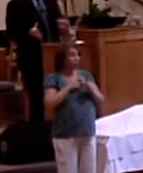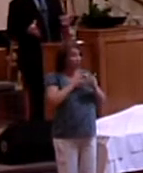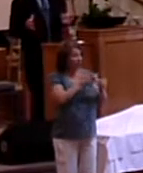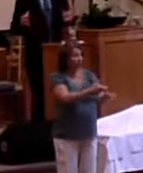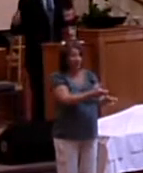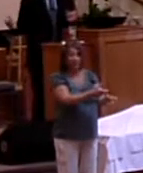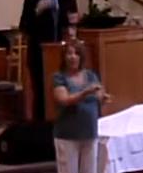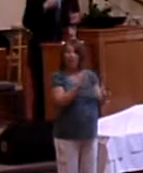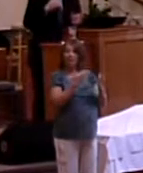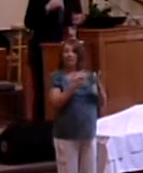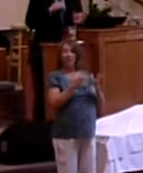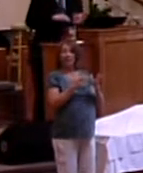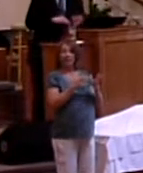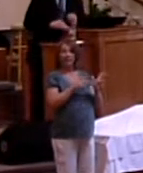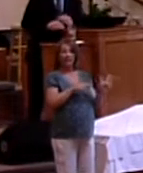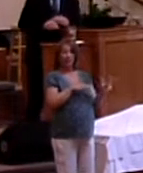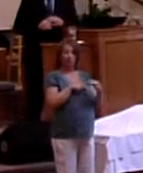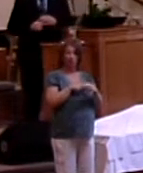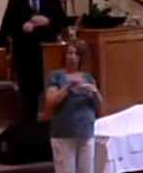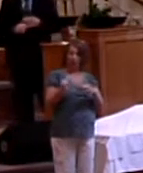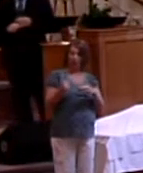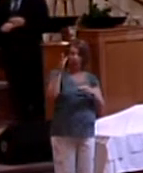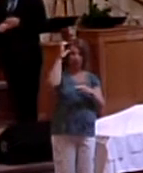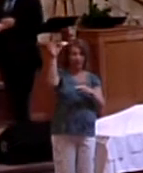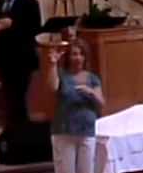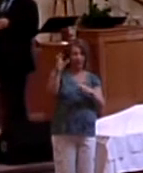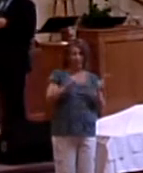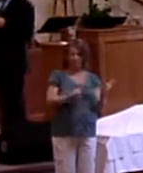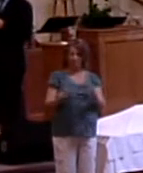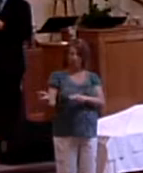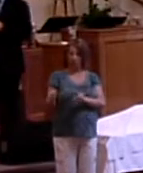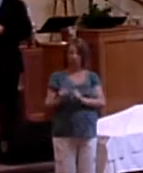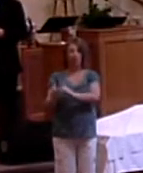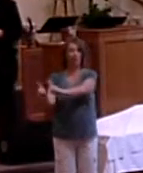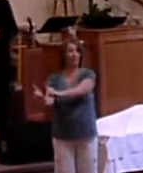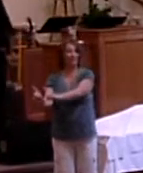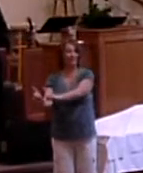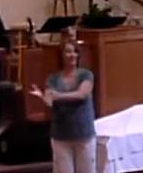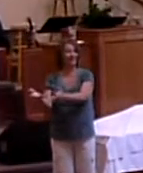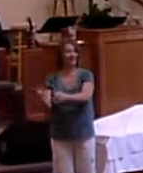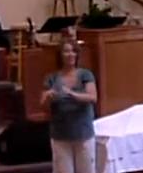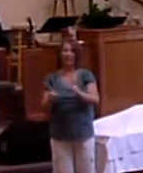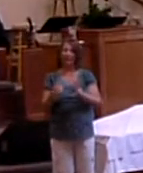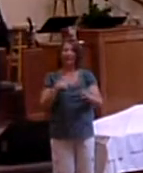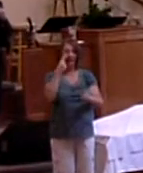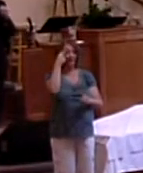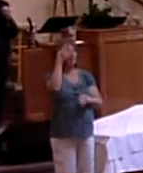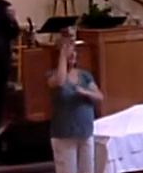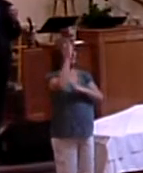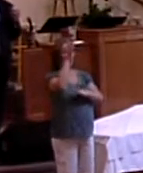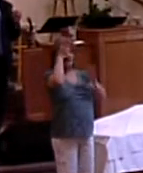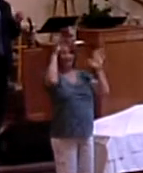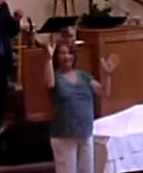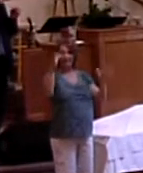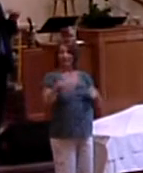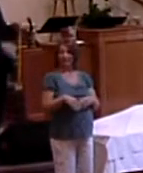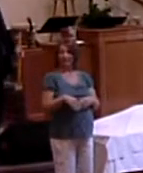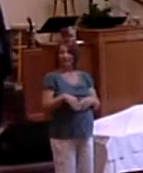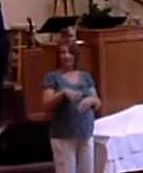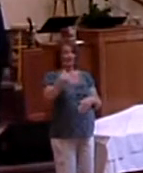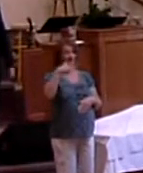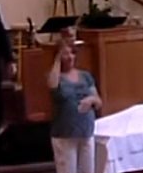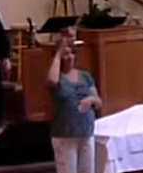that bolted directly for the refuge. See, I think that was a godly deer. It was a godly deer that immediately jumped right into the